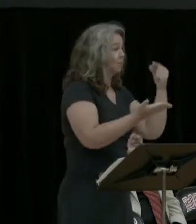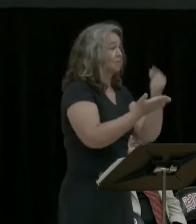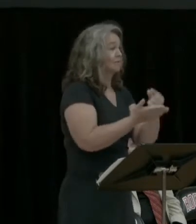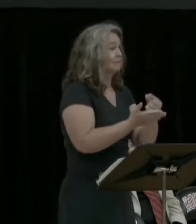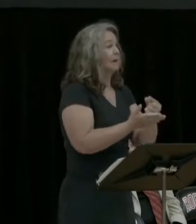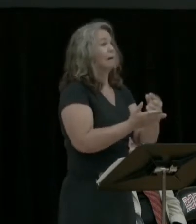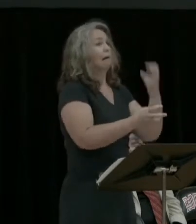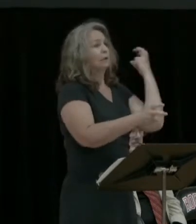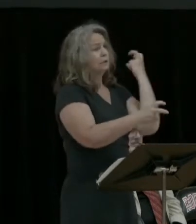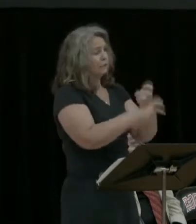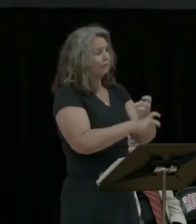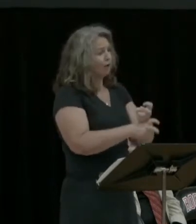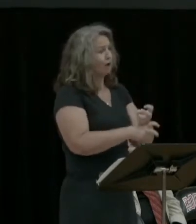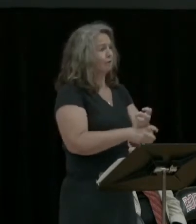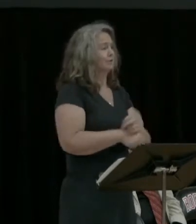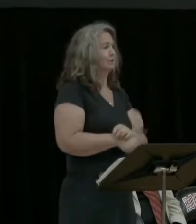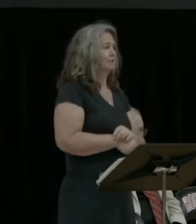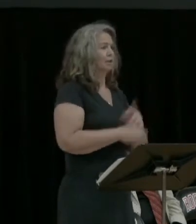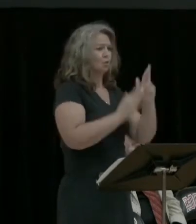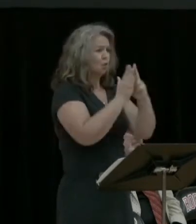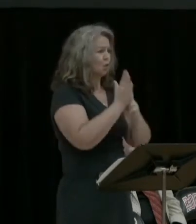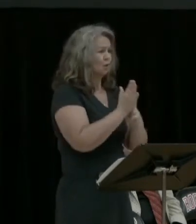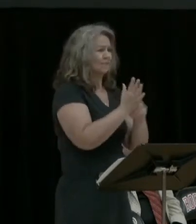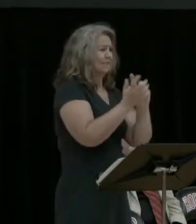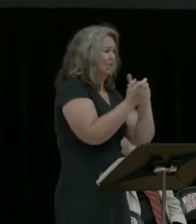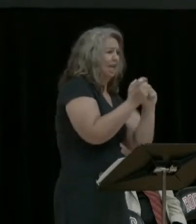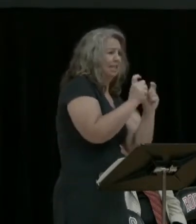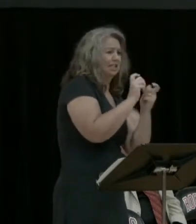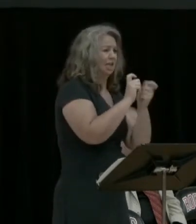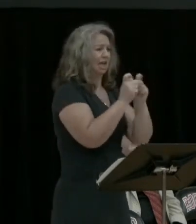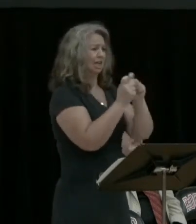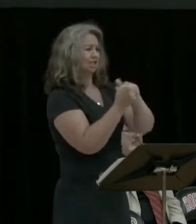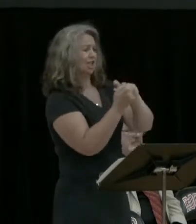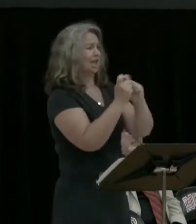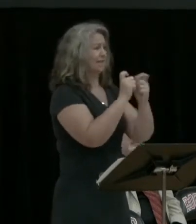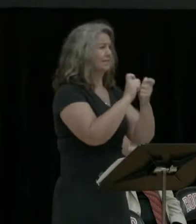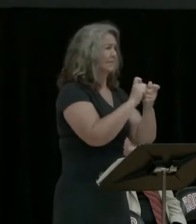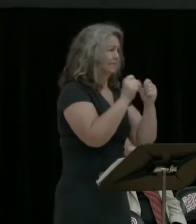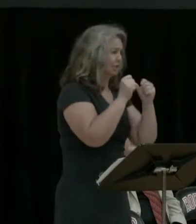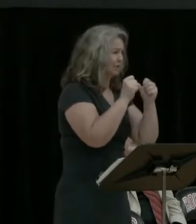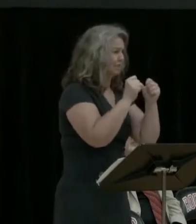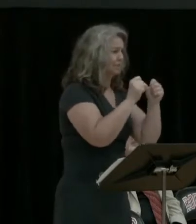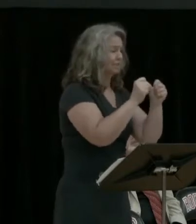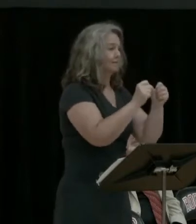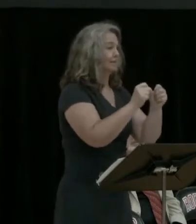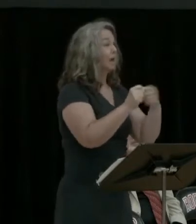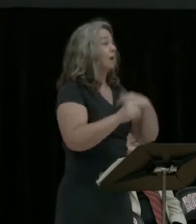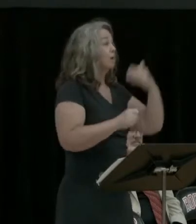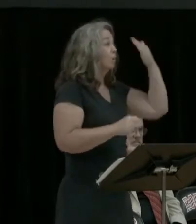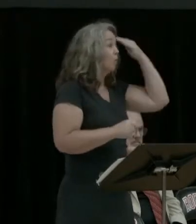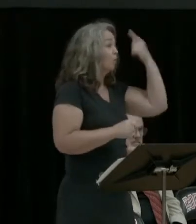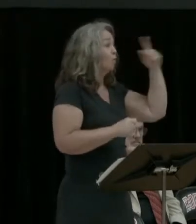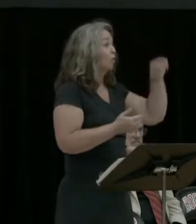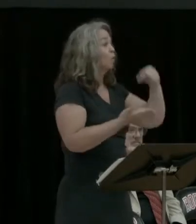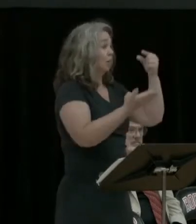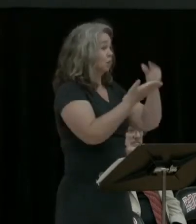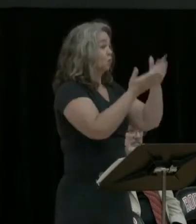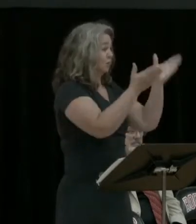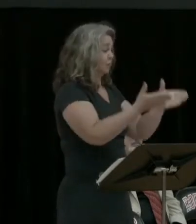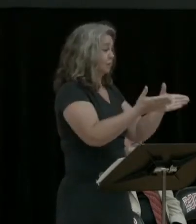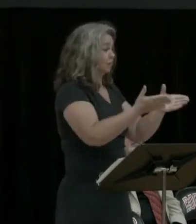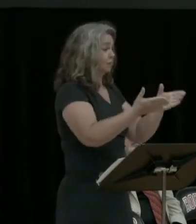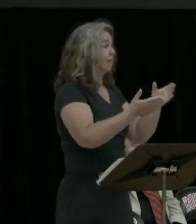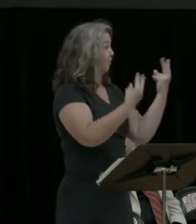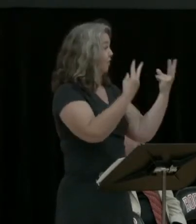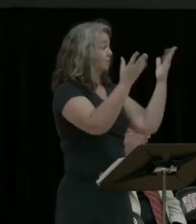target, and the rules we've been required to follow have changed a bunch of times. I know that for our graduates and for our guests, it's